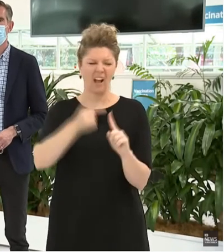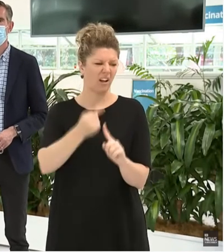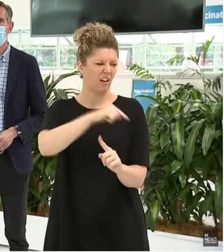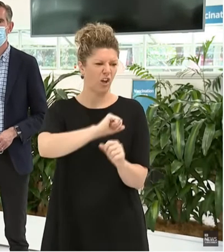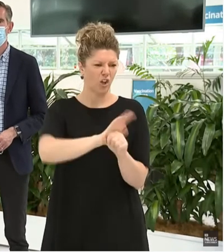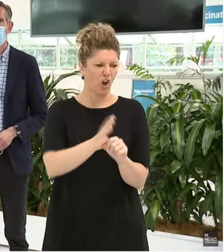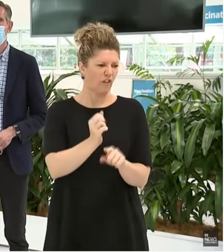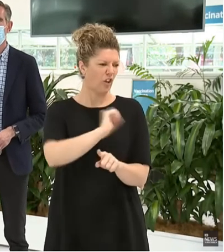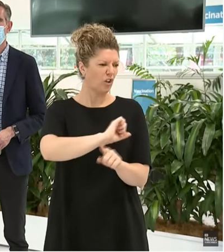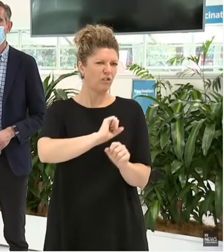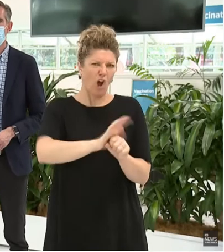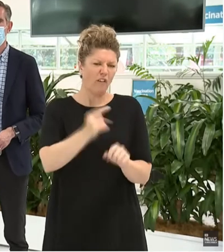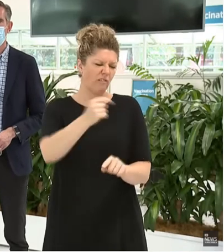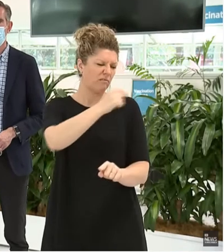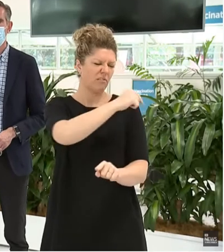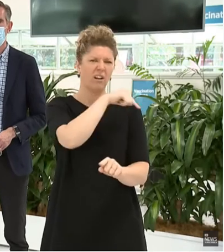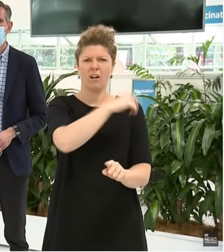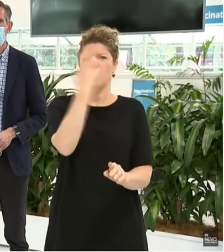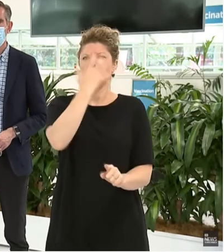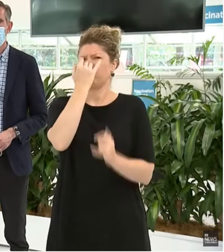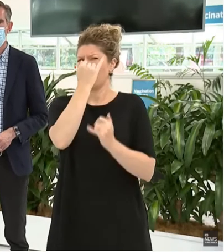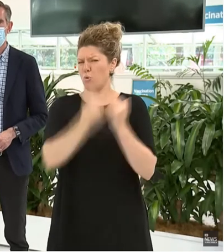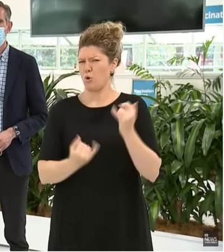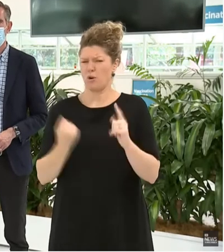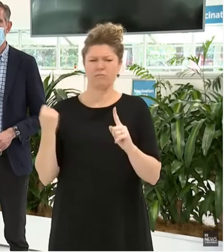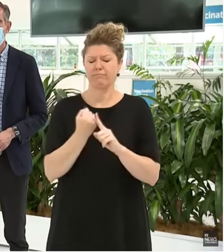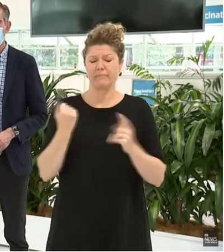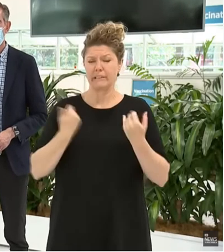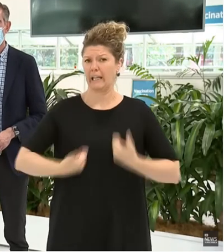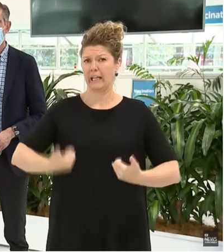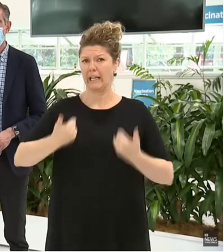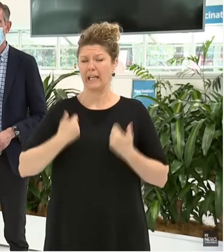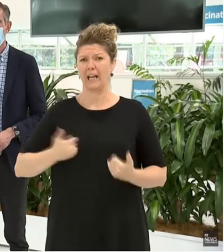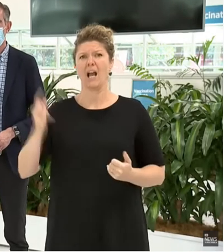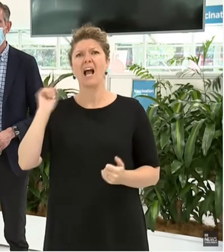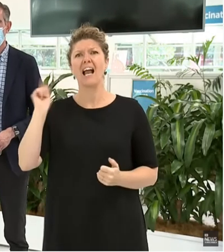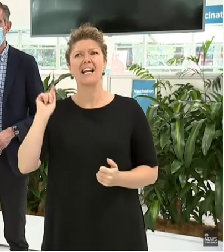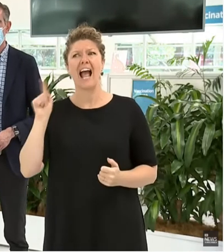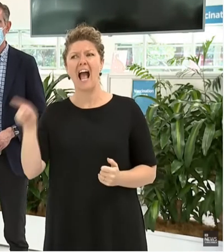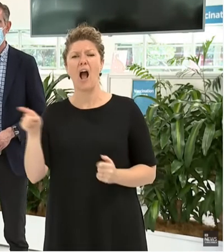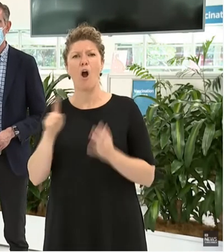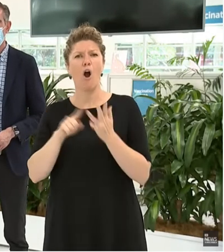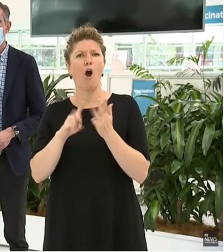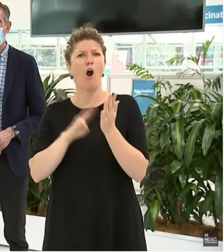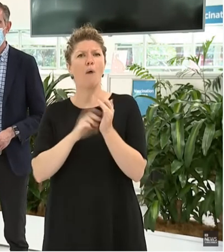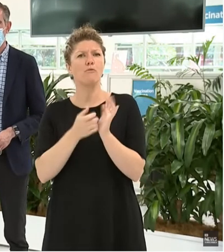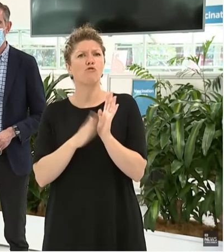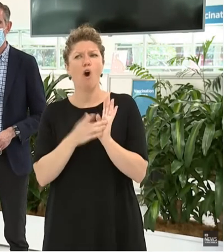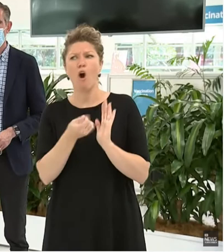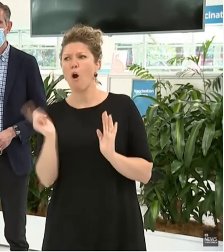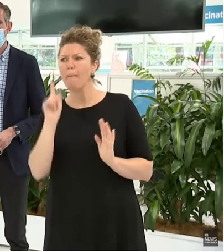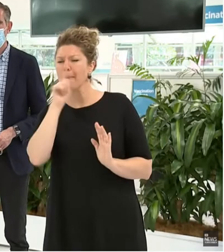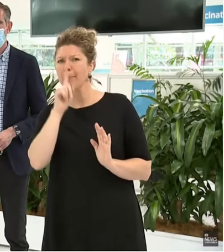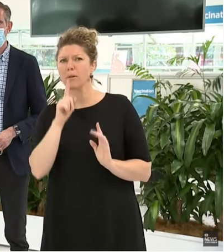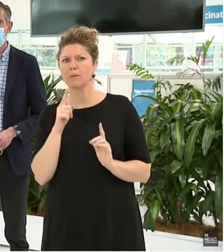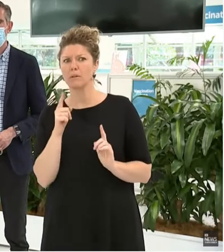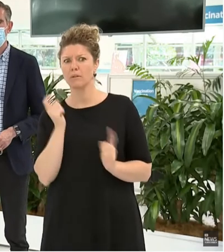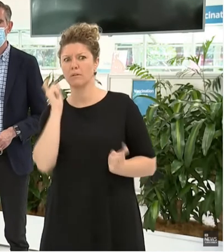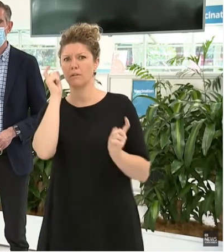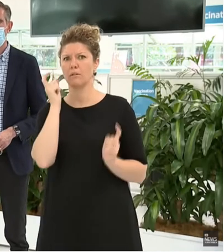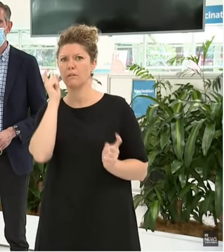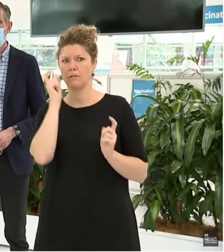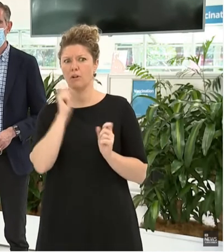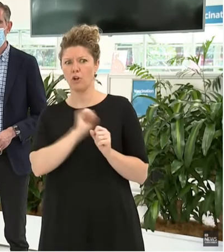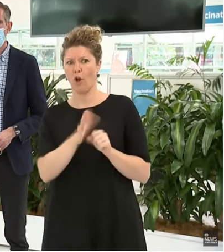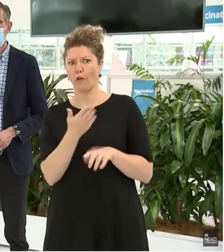such severity on so many people, that the broader community are a little fearful of Omicron, and what I'm saying is